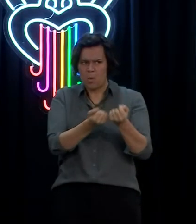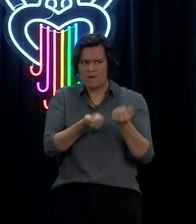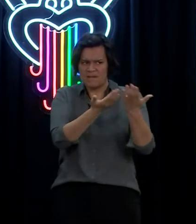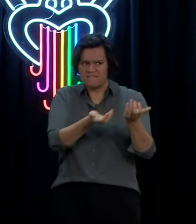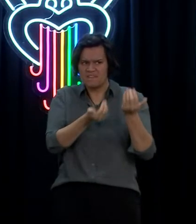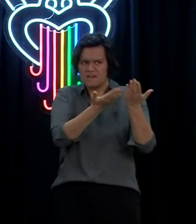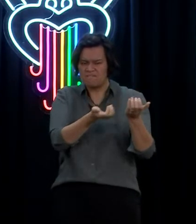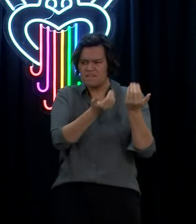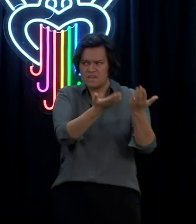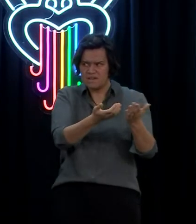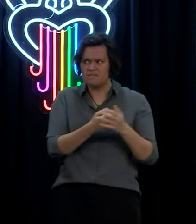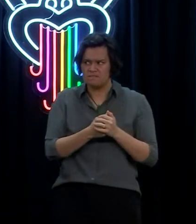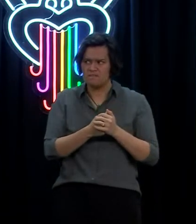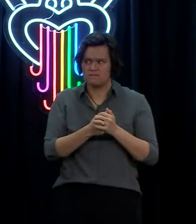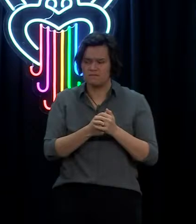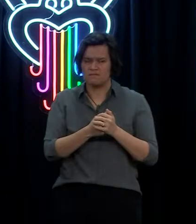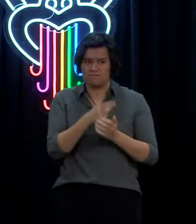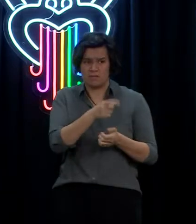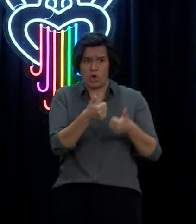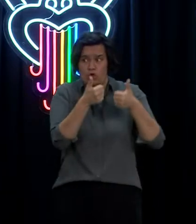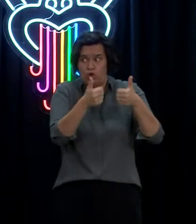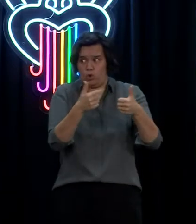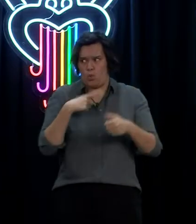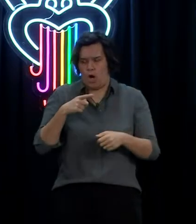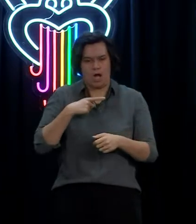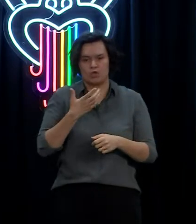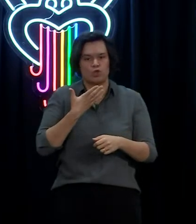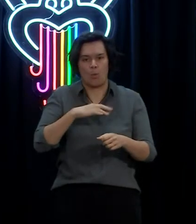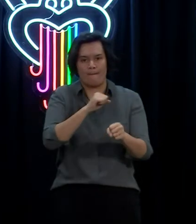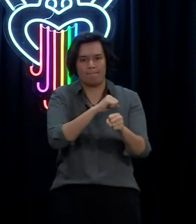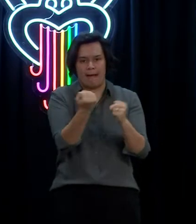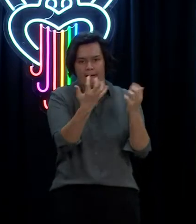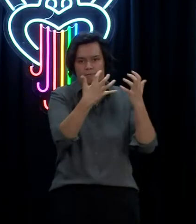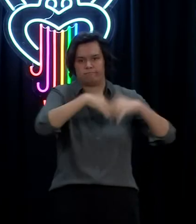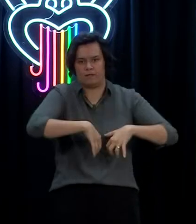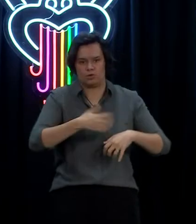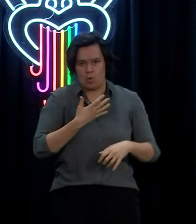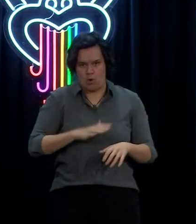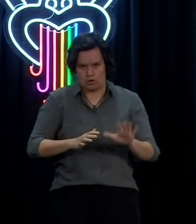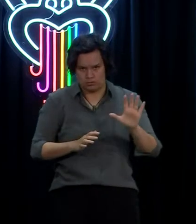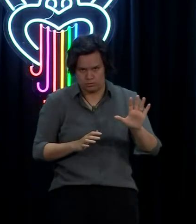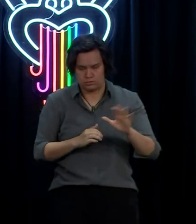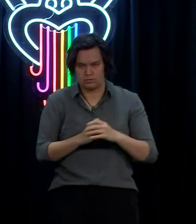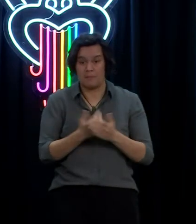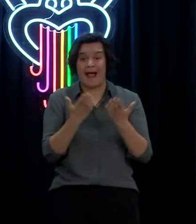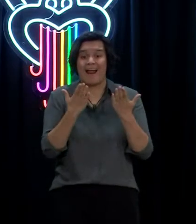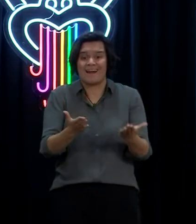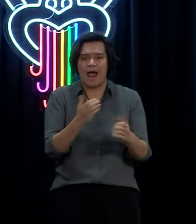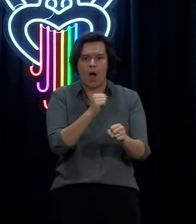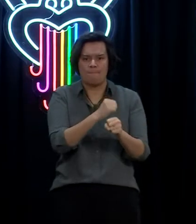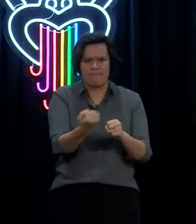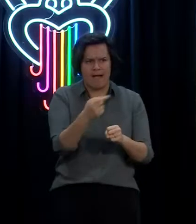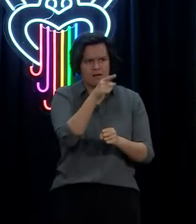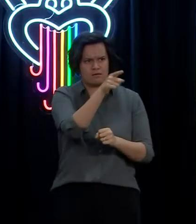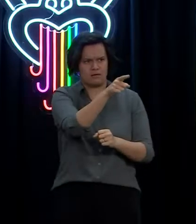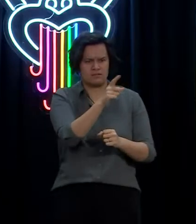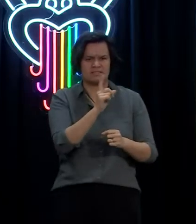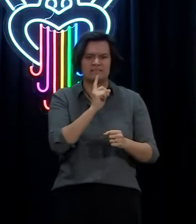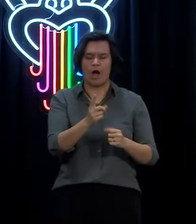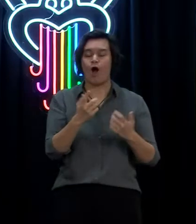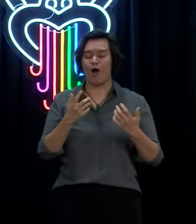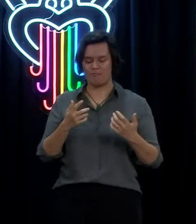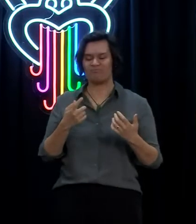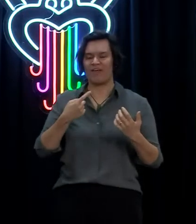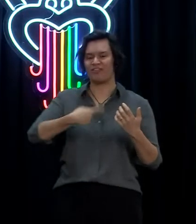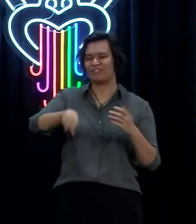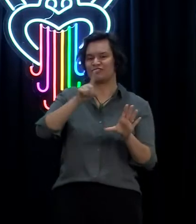which is in the large part good because we don't want banks to fail. But they're also now reporting very large profits and hiking these rates ahead of